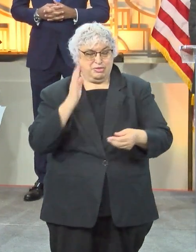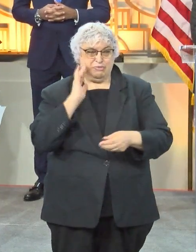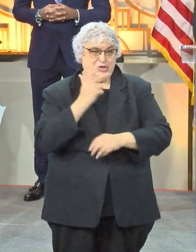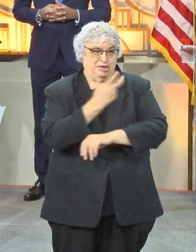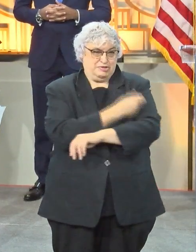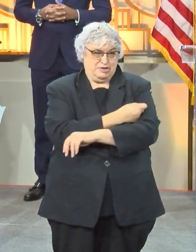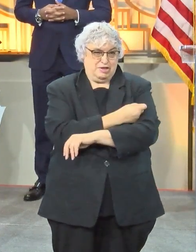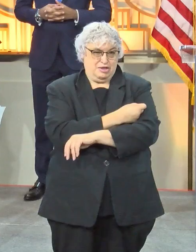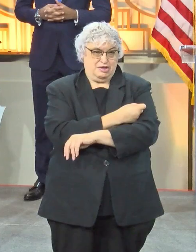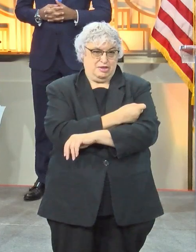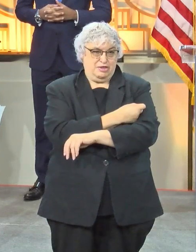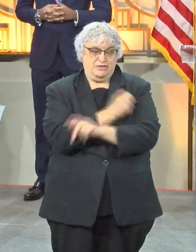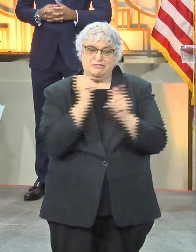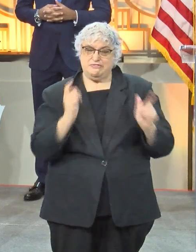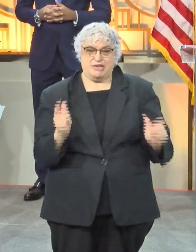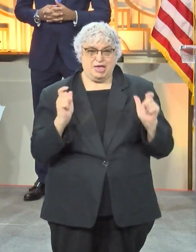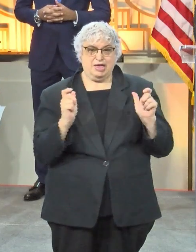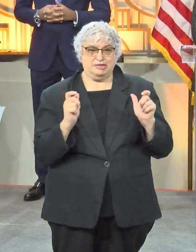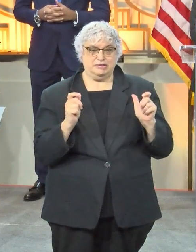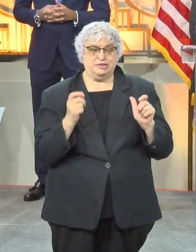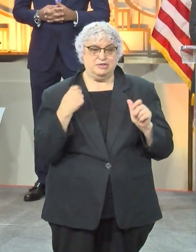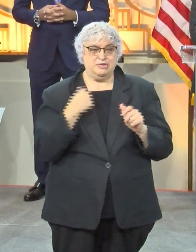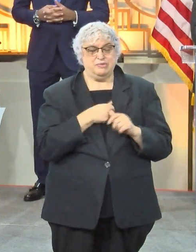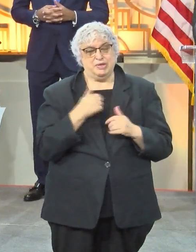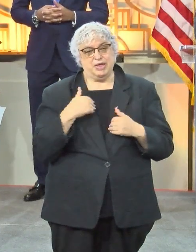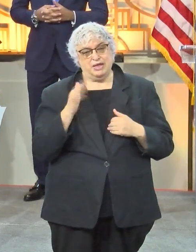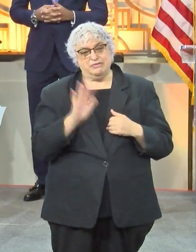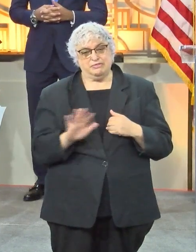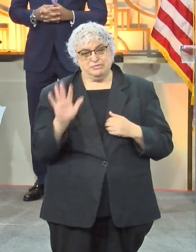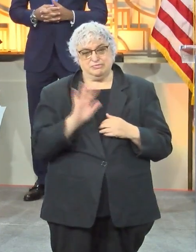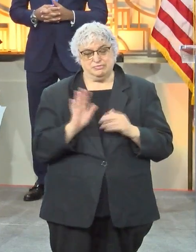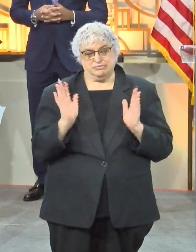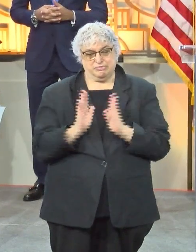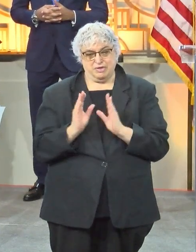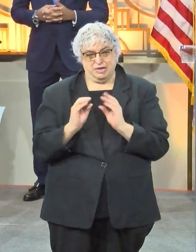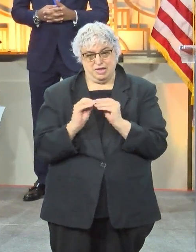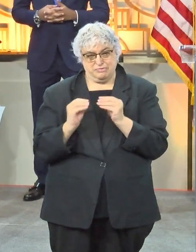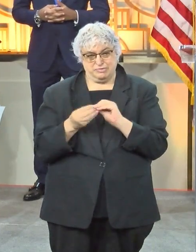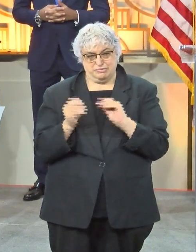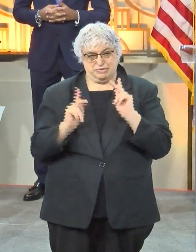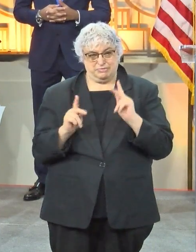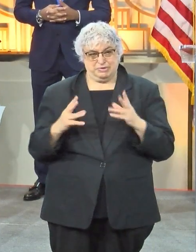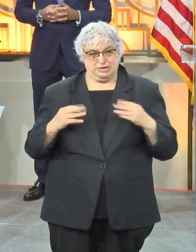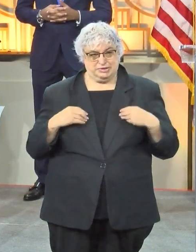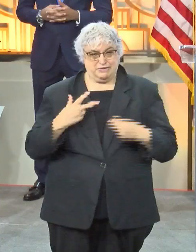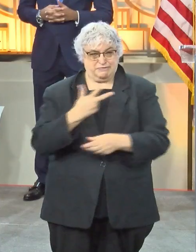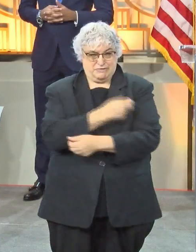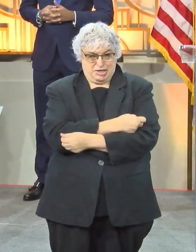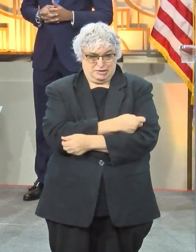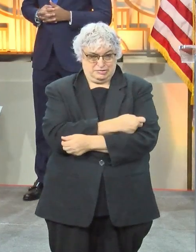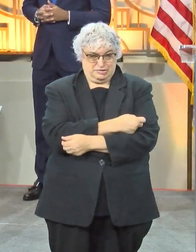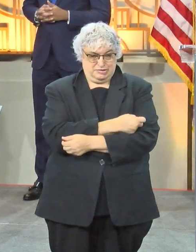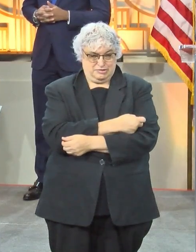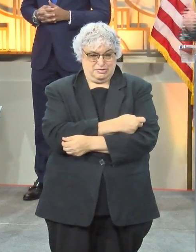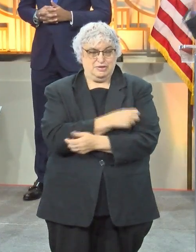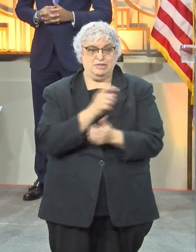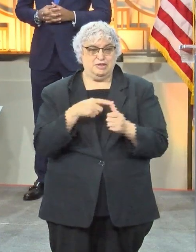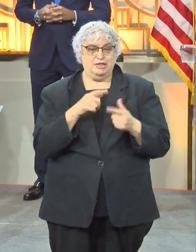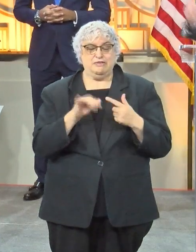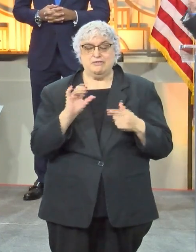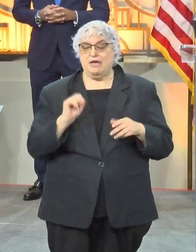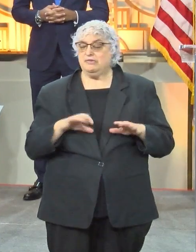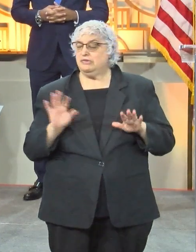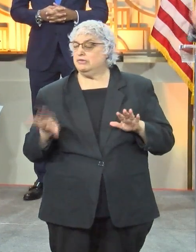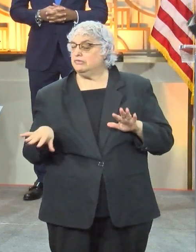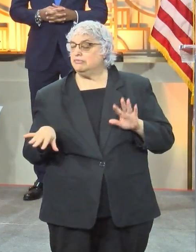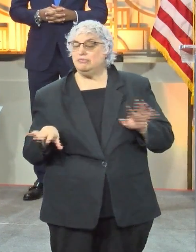getting vaccinated, because if we only have a small percent of the population getting vaccinated, the virus is going to